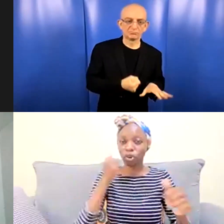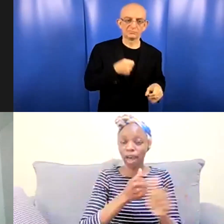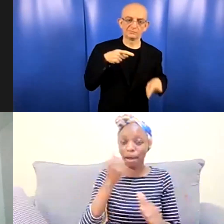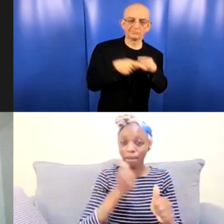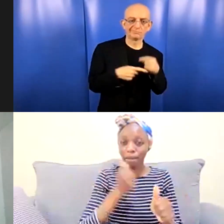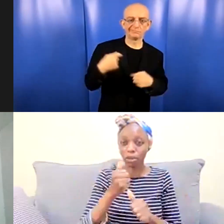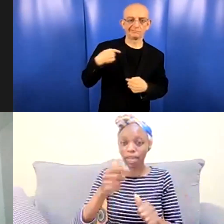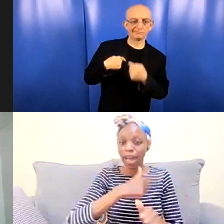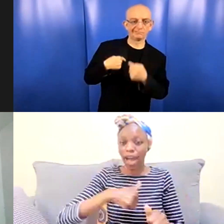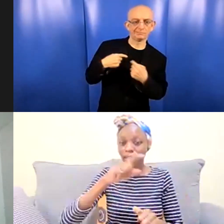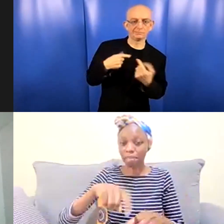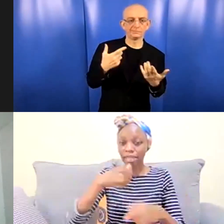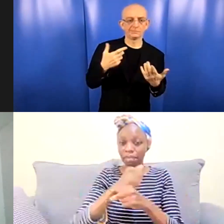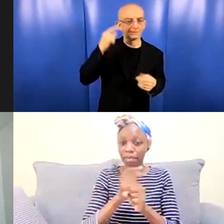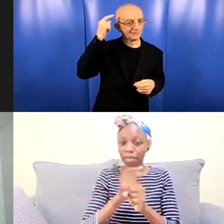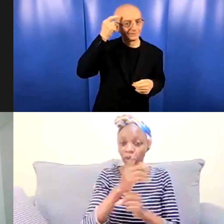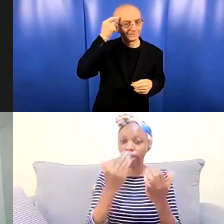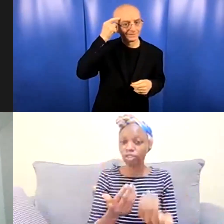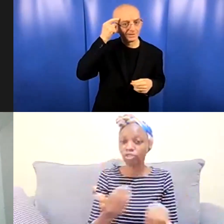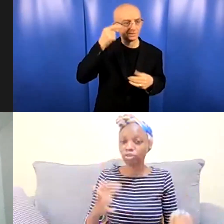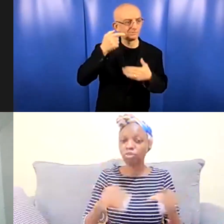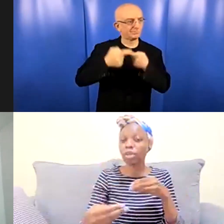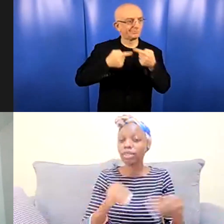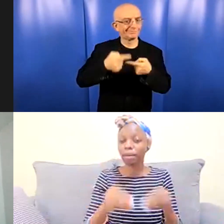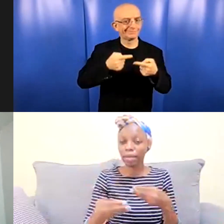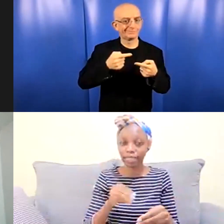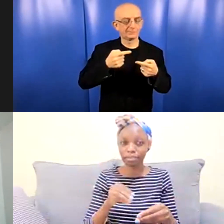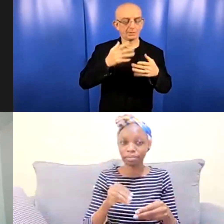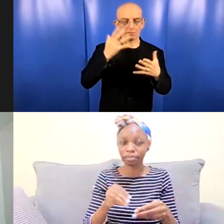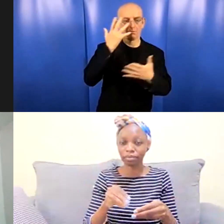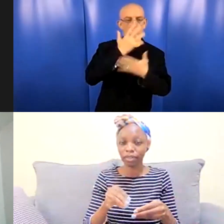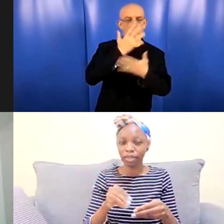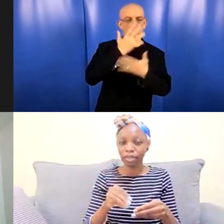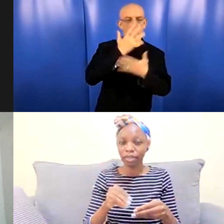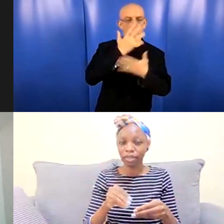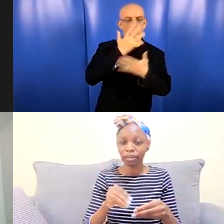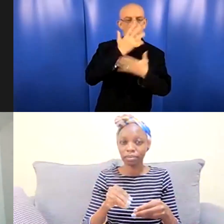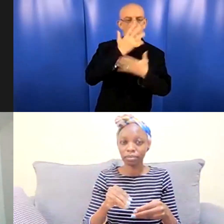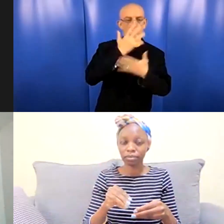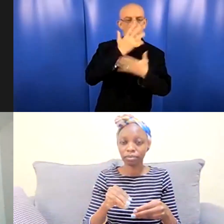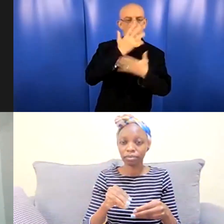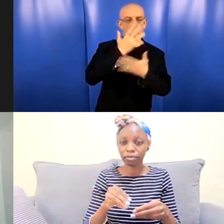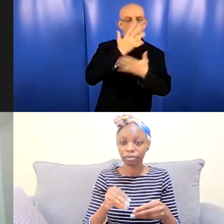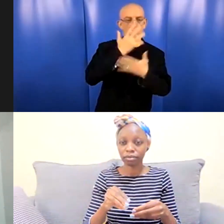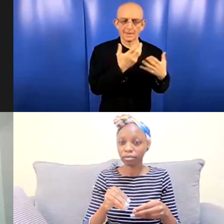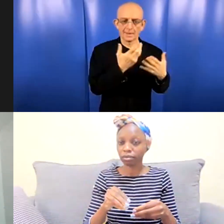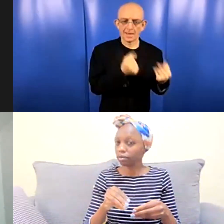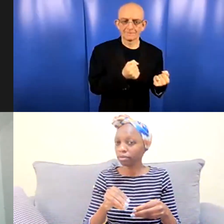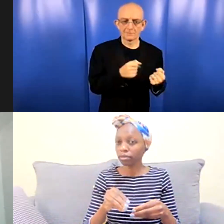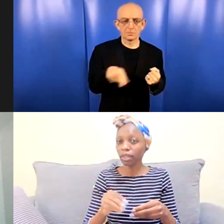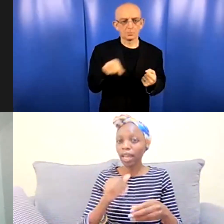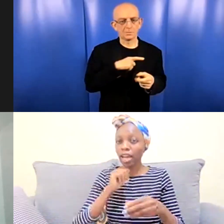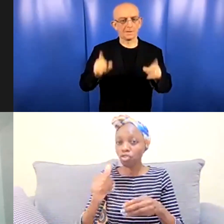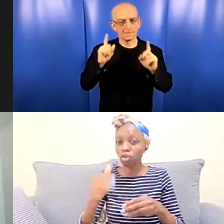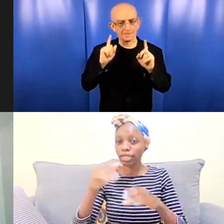must ensure children with disabilities are not placed in